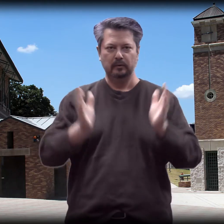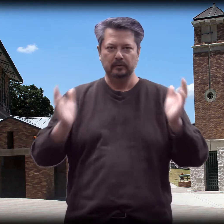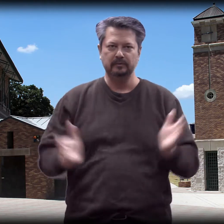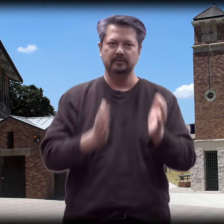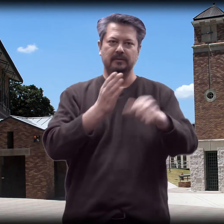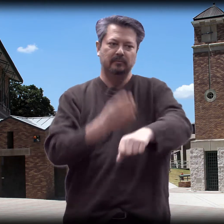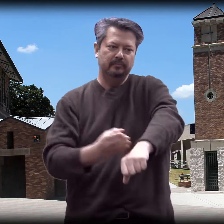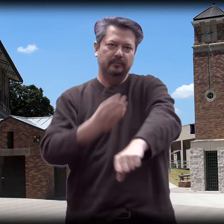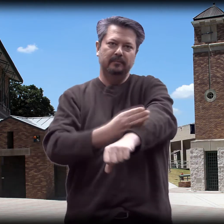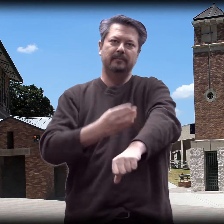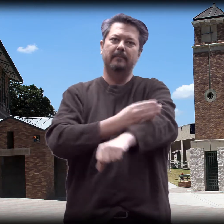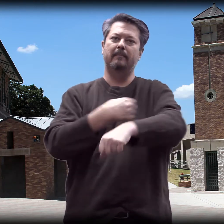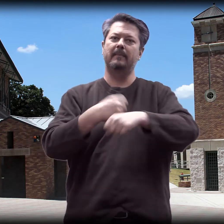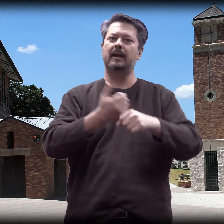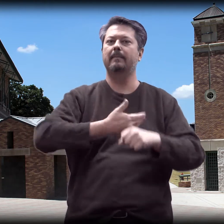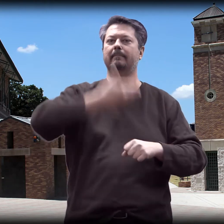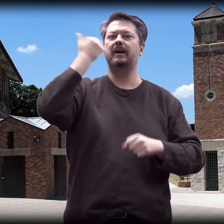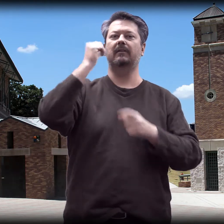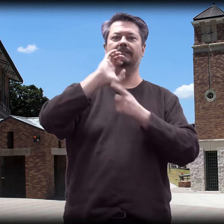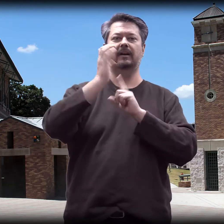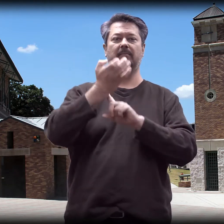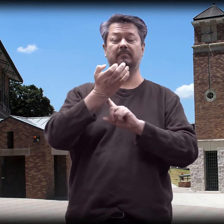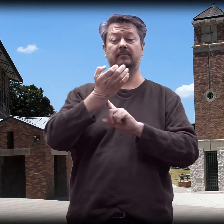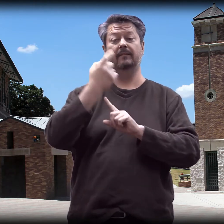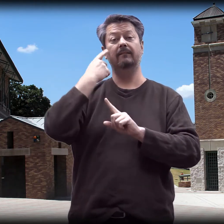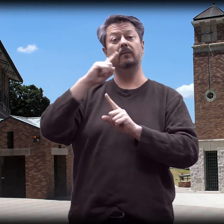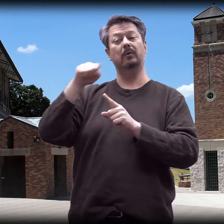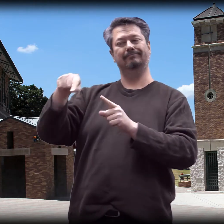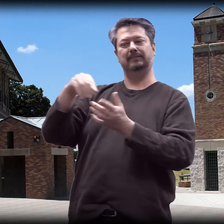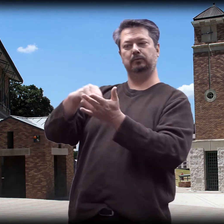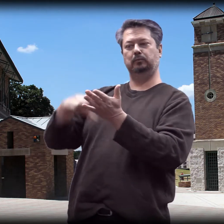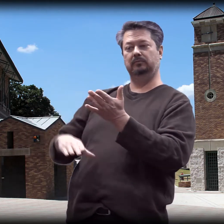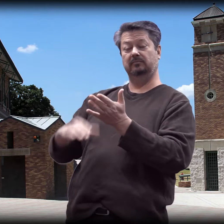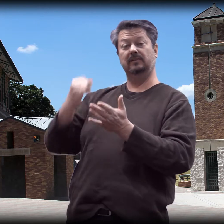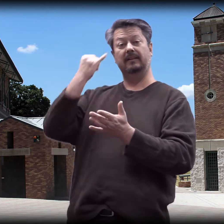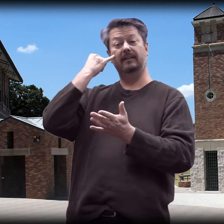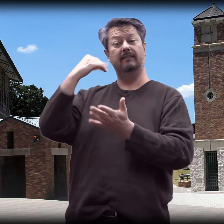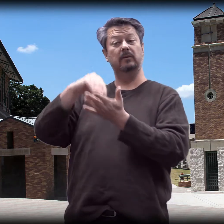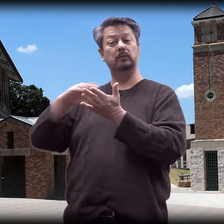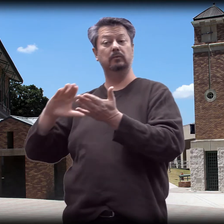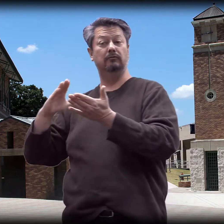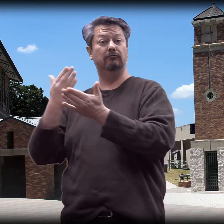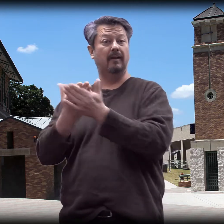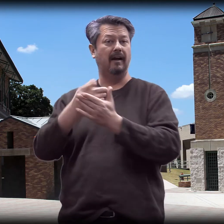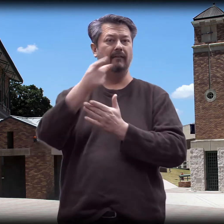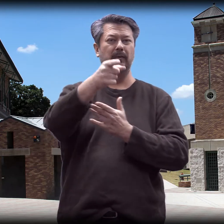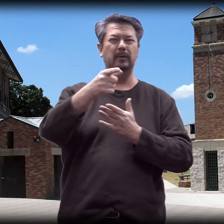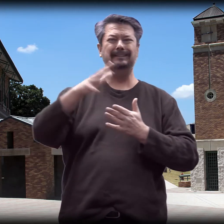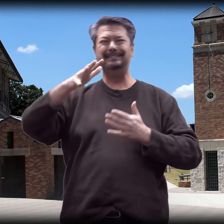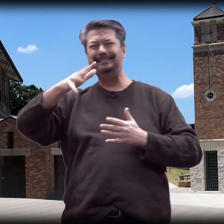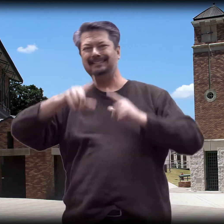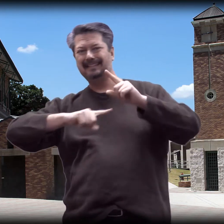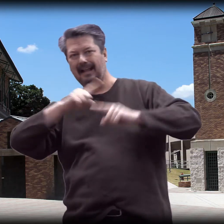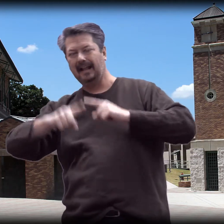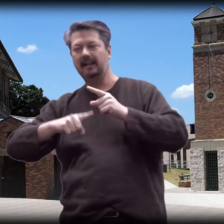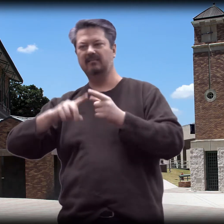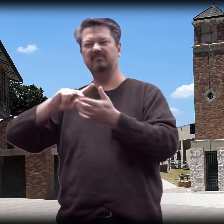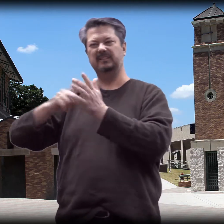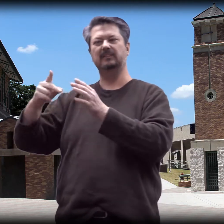facilitate, encourage, and improve our environment to make it better for our students. so that when our students arrive, if they have